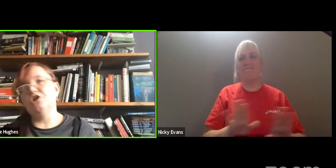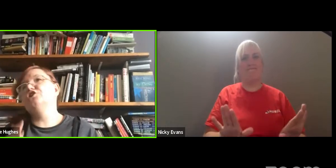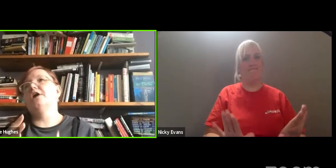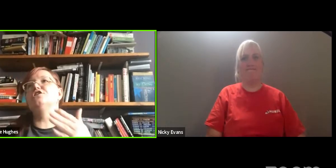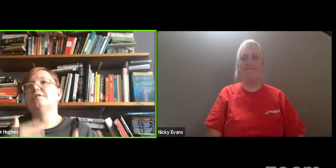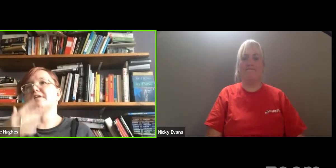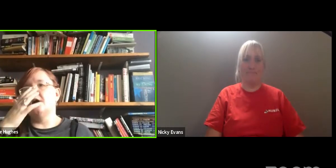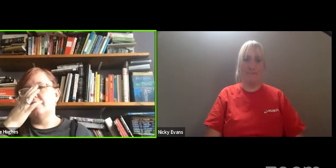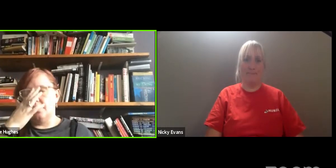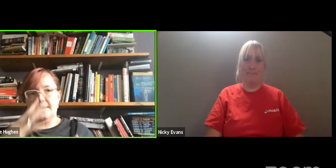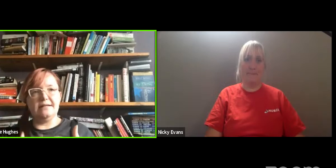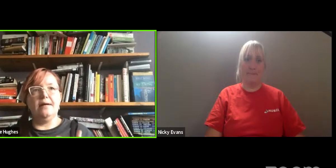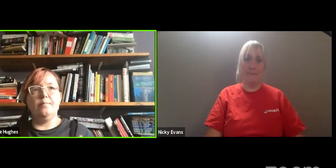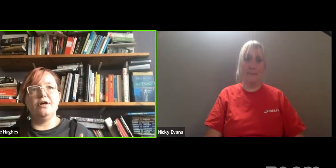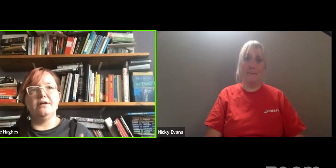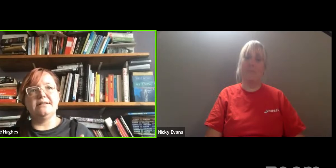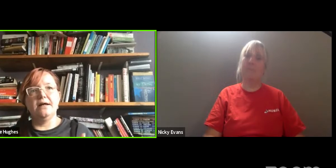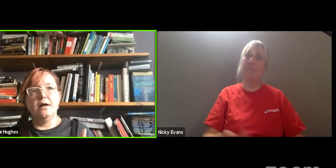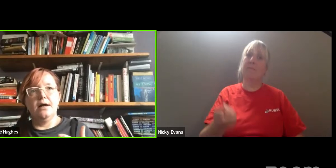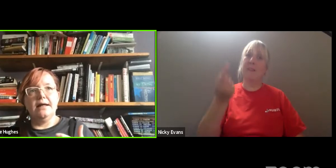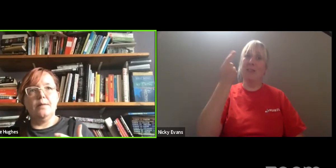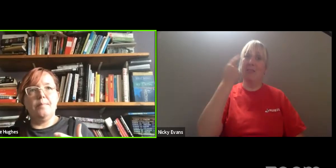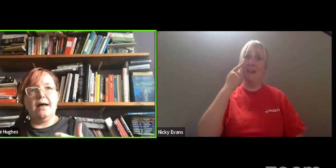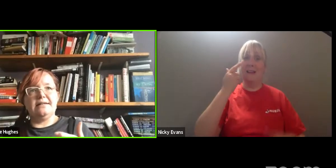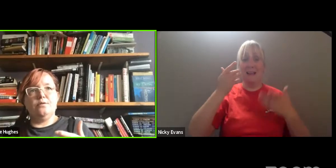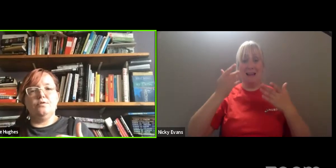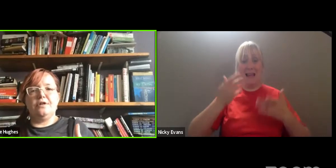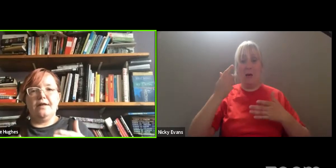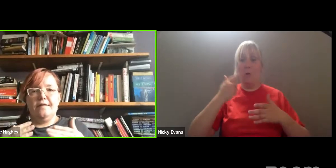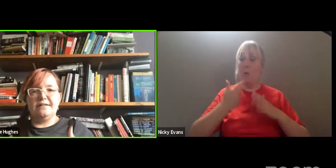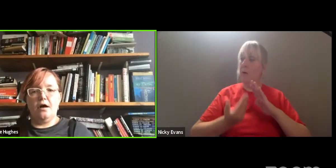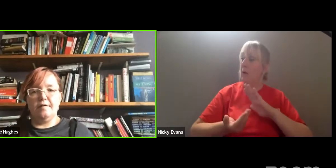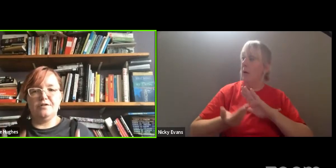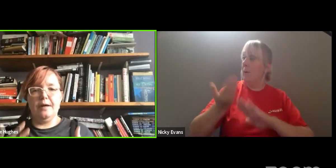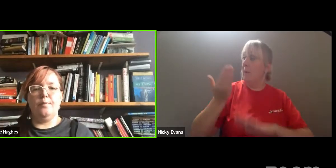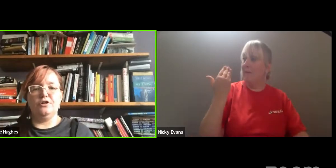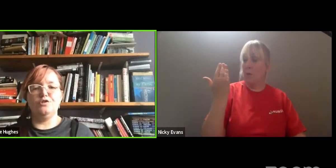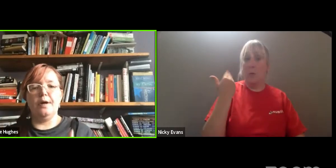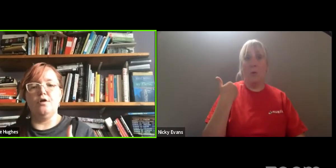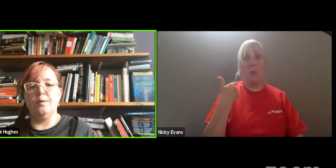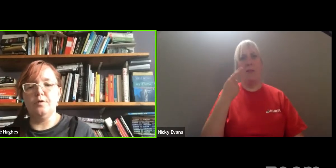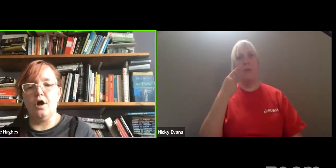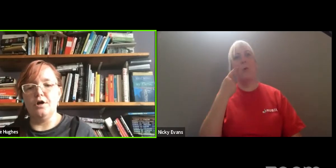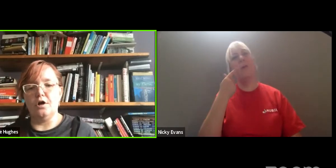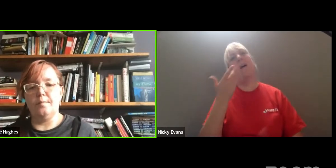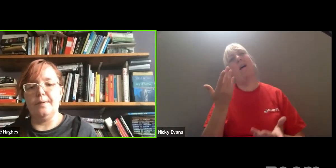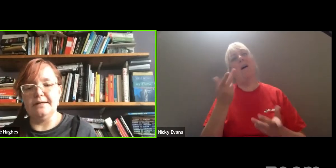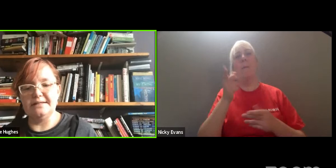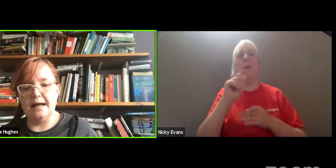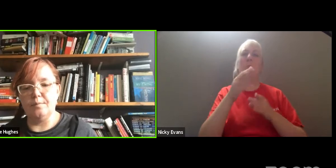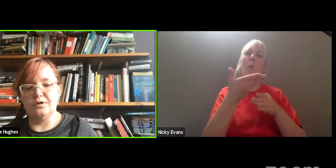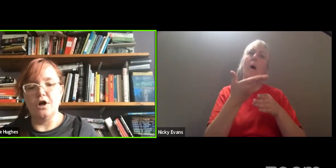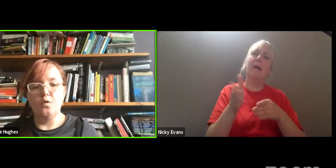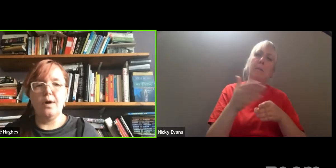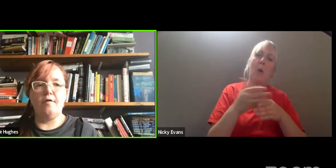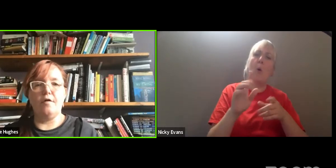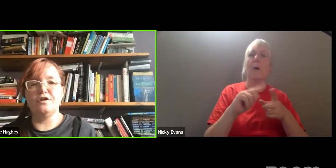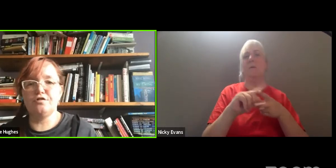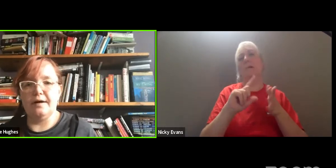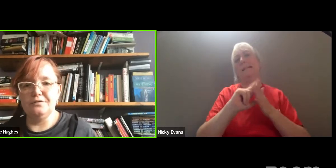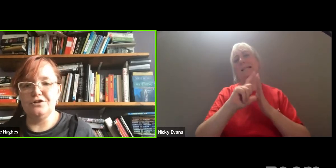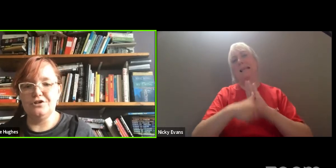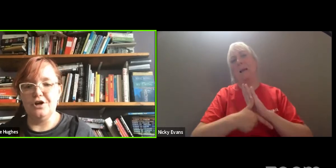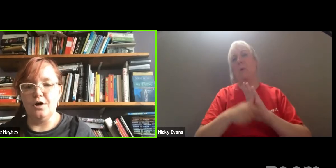It's actually changed the rhetoric though, hasn't it? Because in the past, it was they saw it as people just being unemployed or being disabled. We're